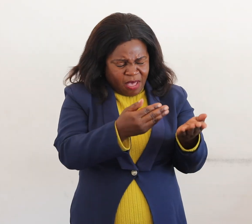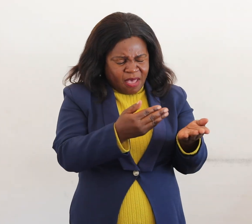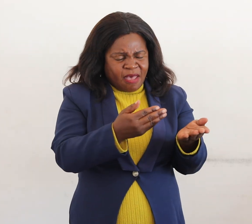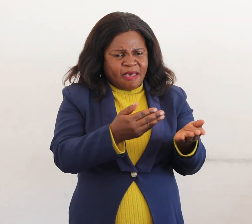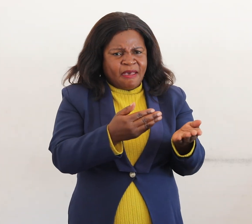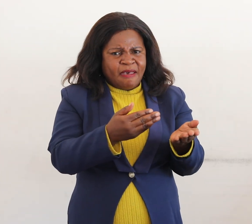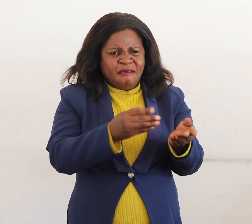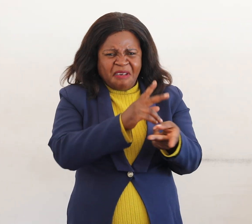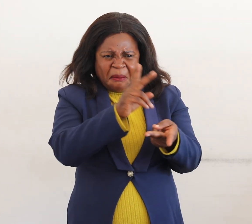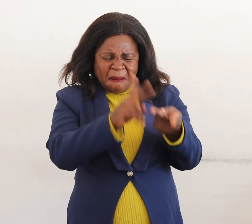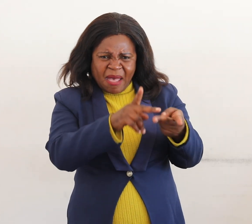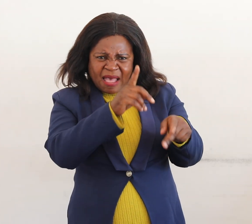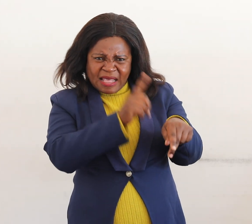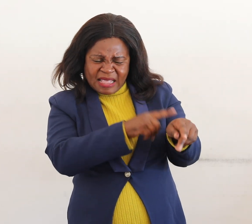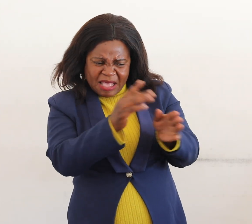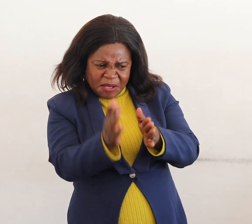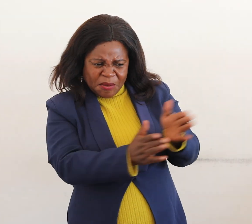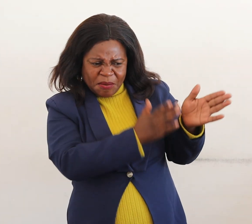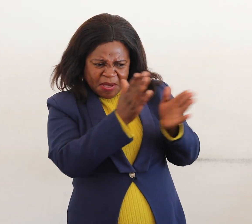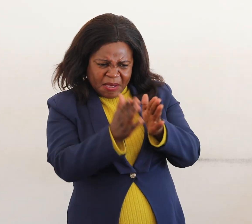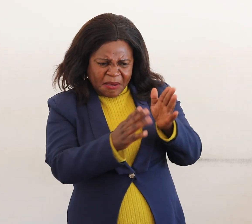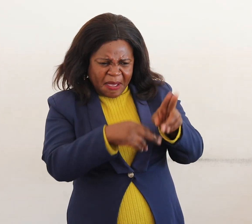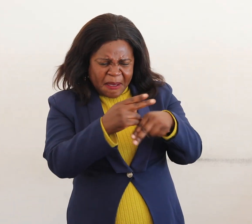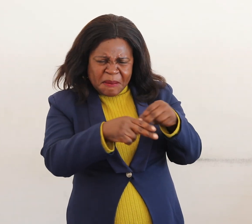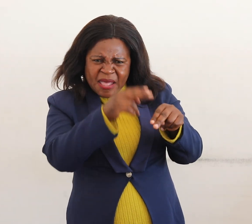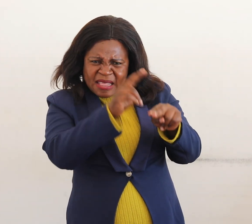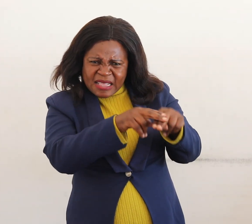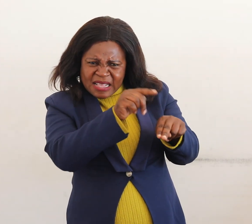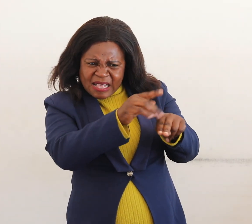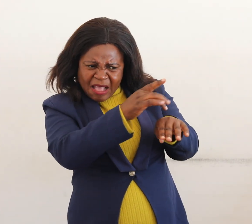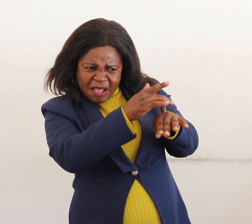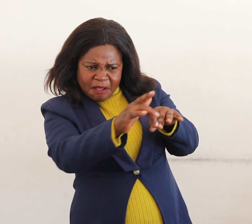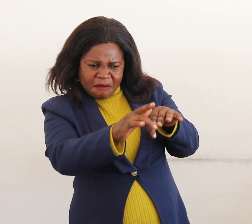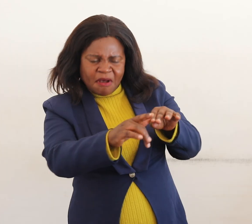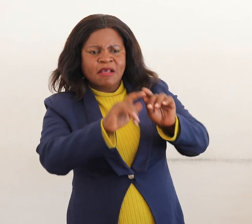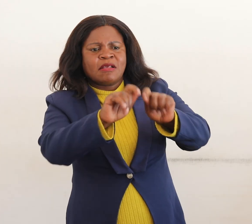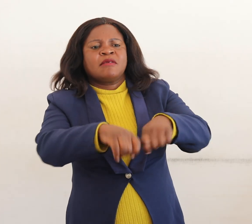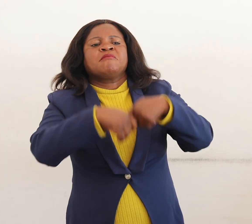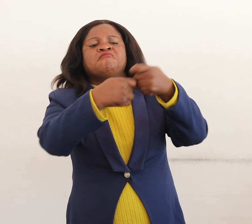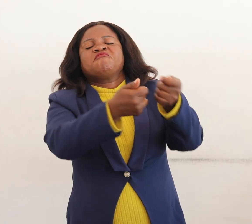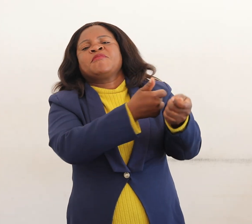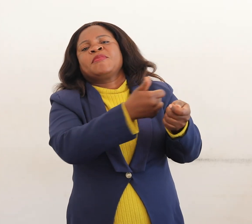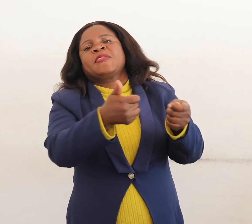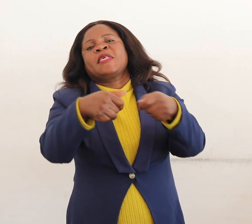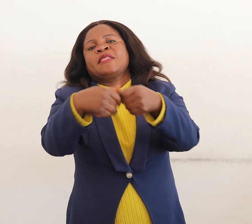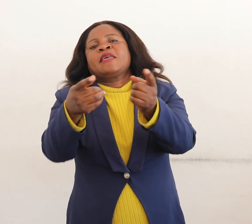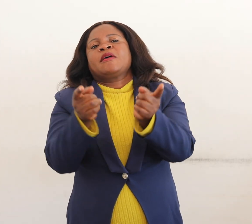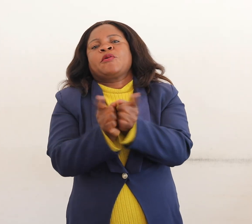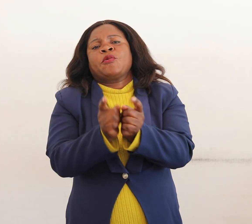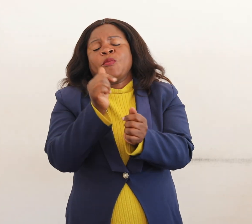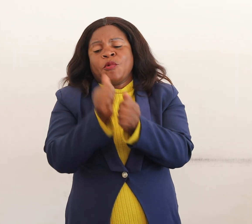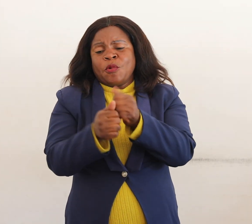time, the vacant seat will be given to another party that qualified under the